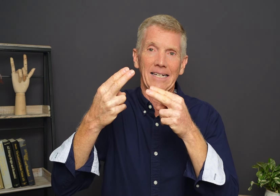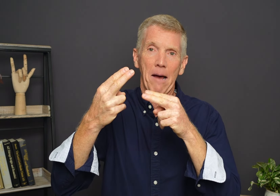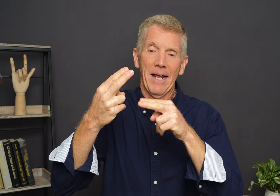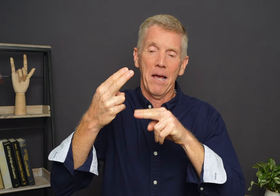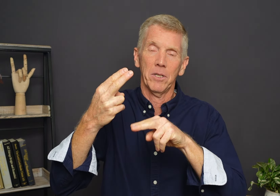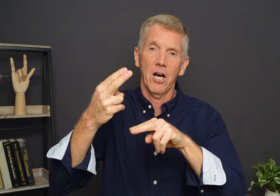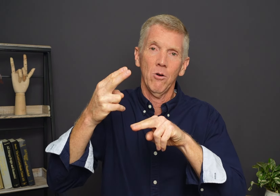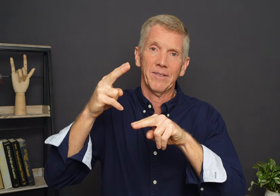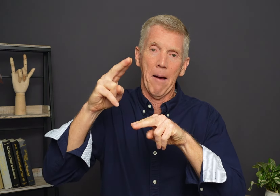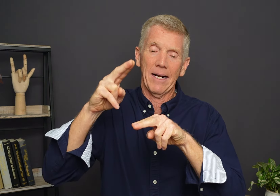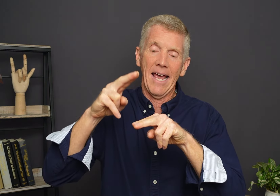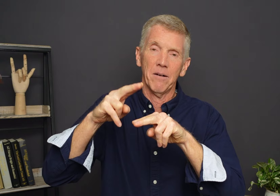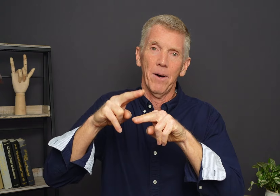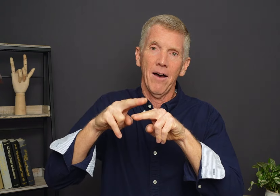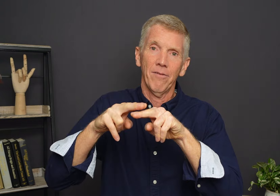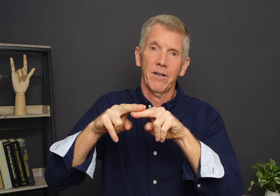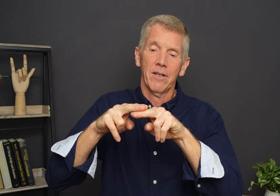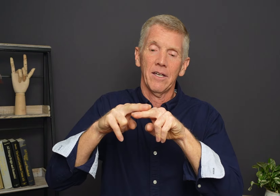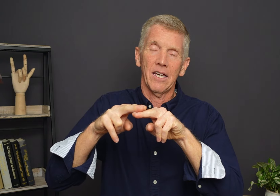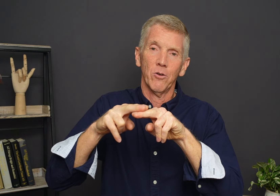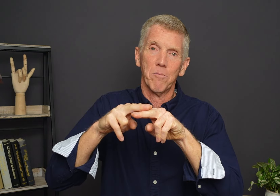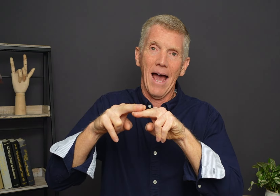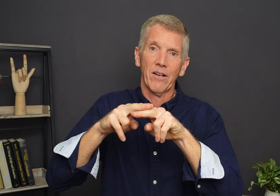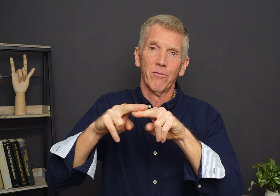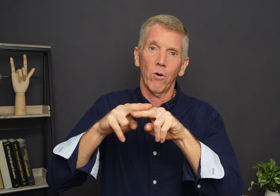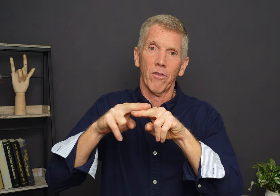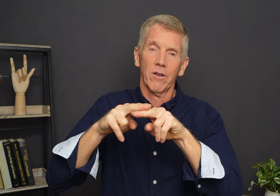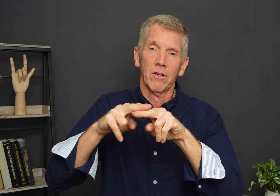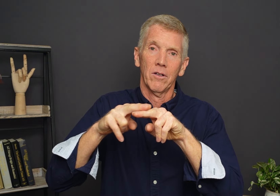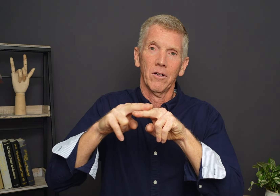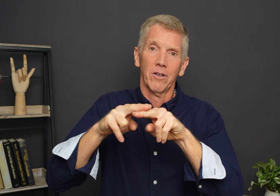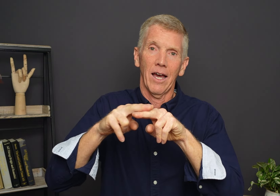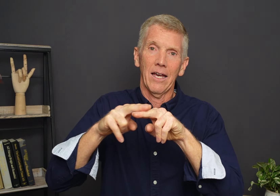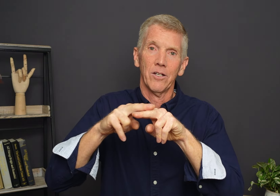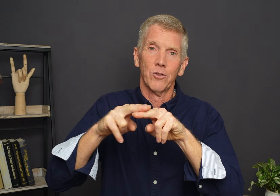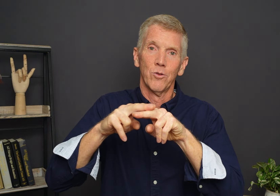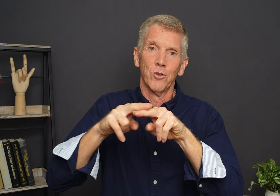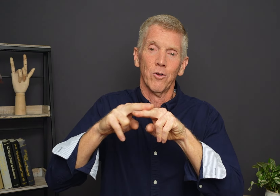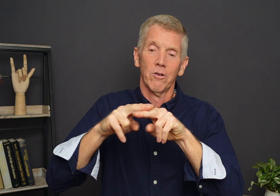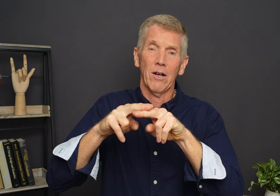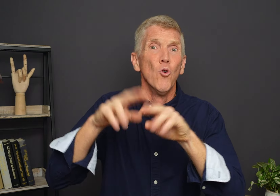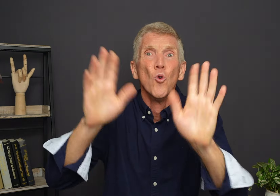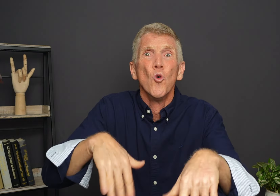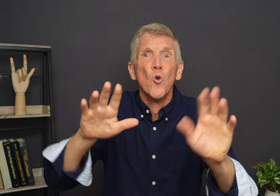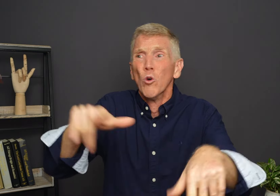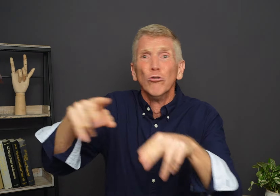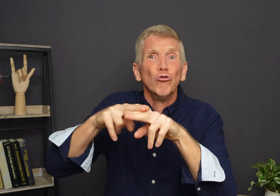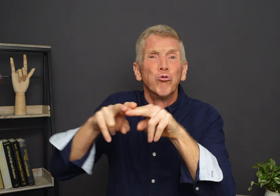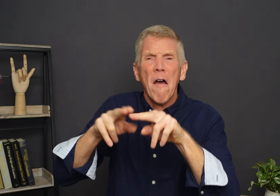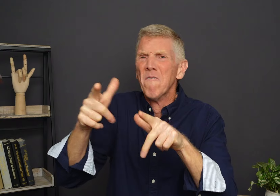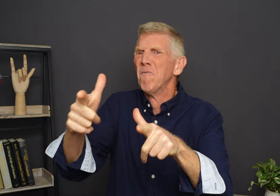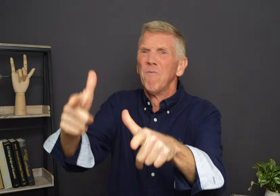Non-dominant hand below, dominant hand above, it goes back and forth. Okay, choo-choo. Right?